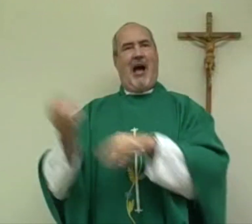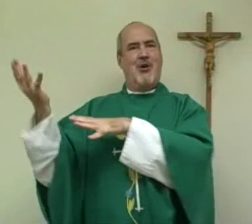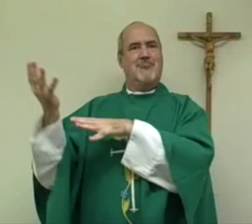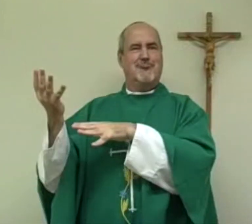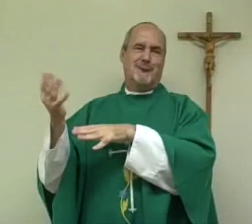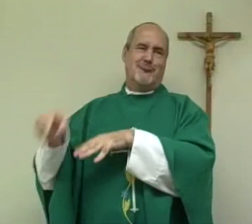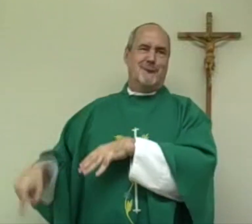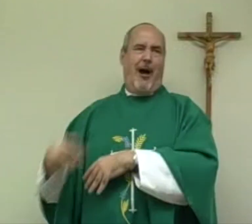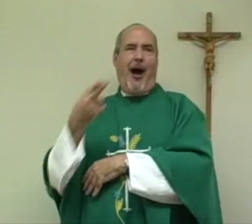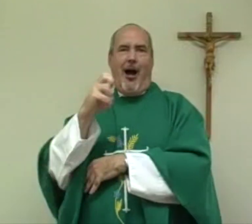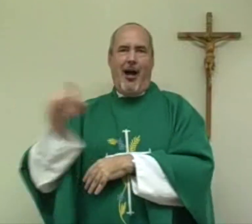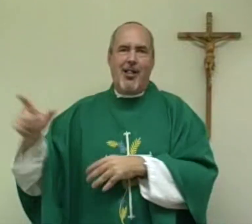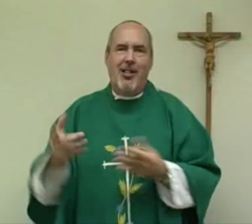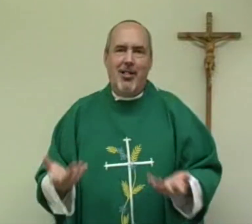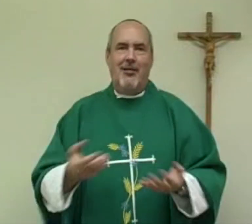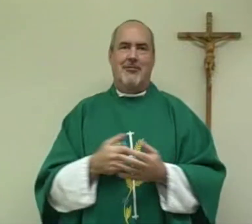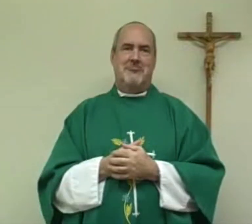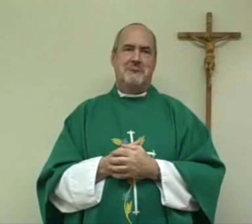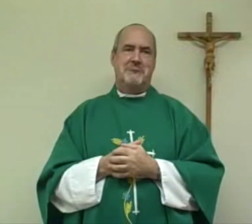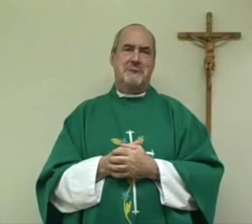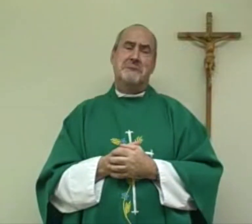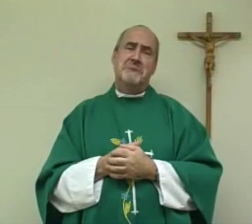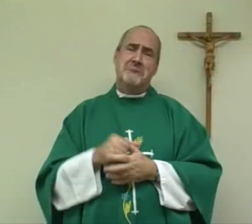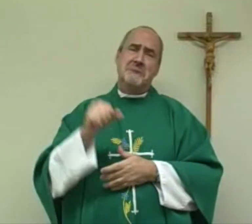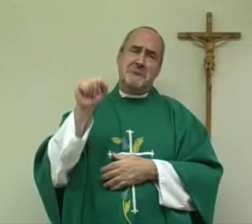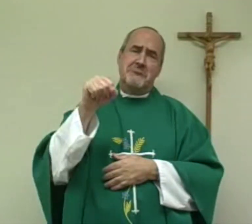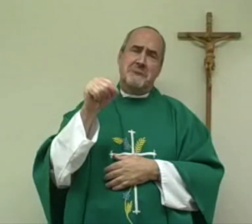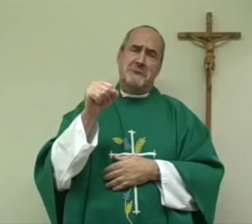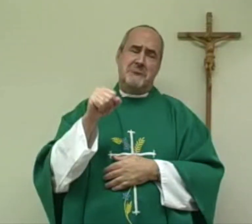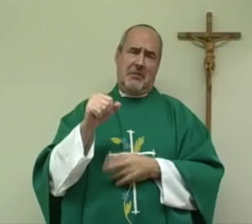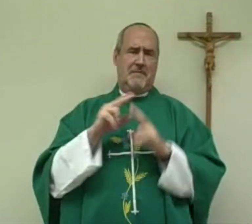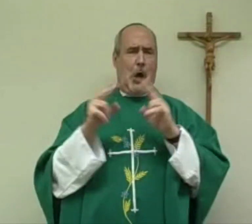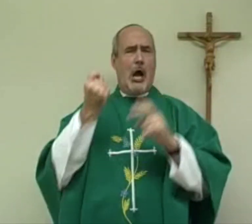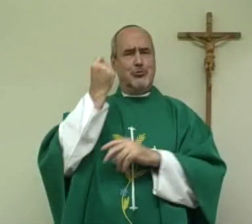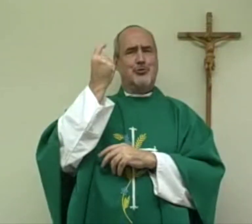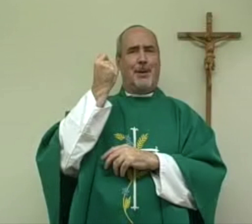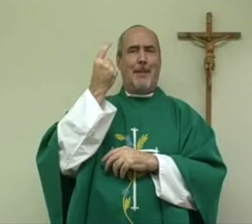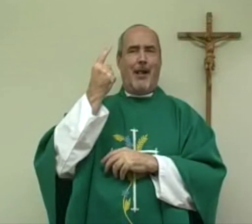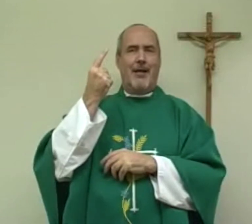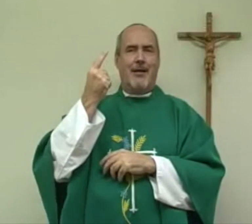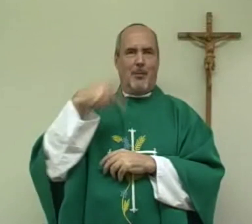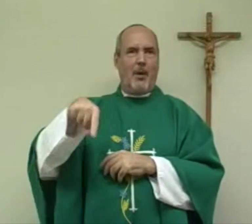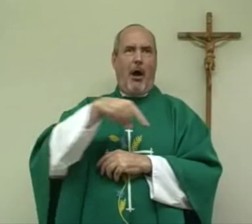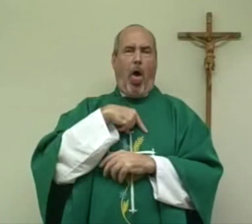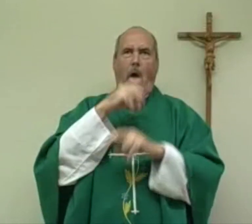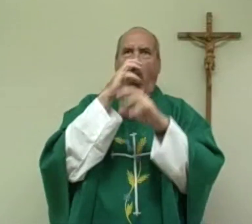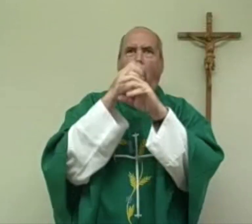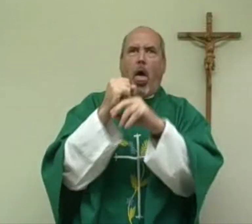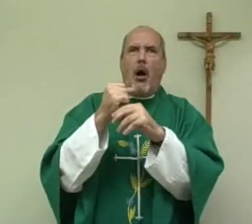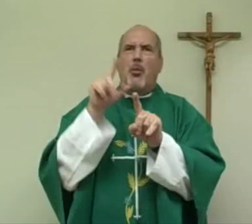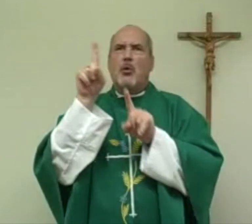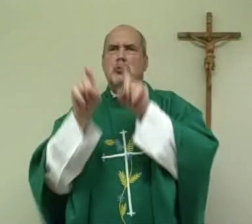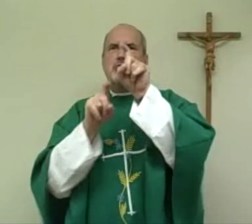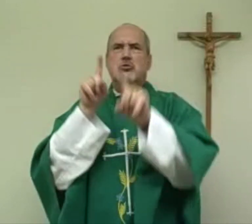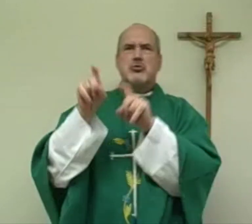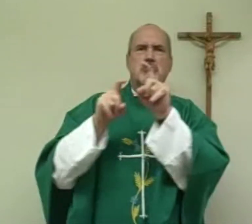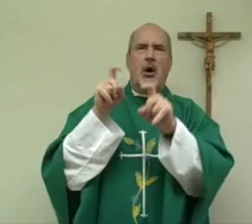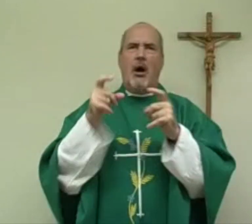into heaven and the others thrown into damnation or hell? Well, it's very understandable that we're fascinated